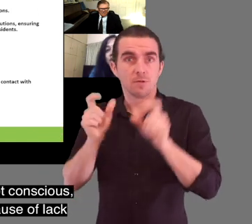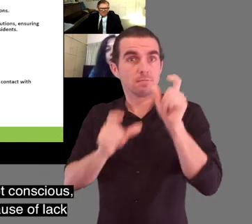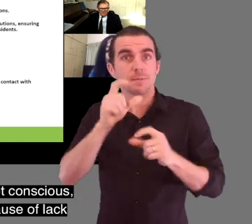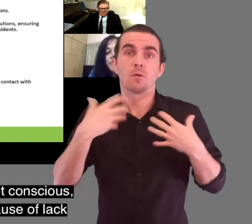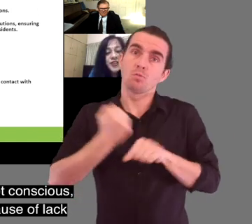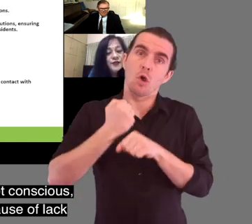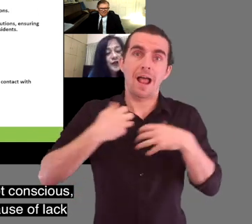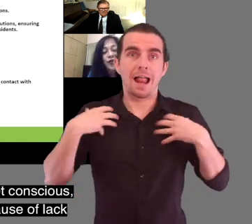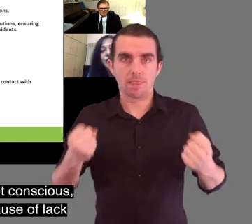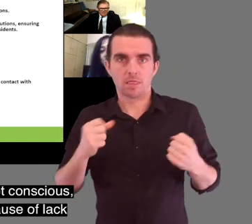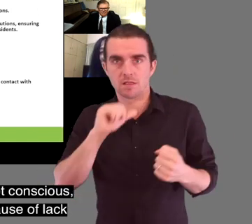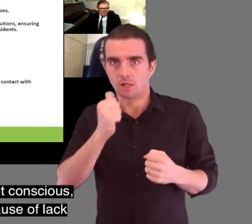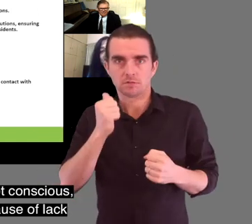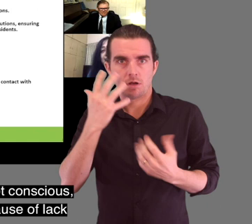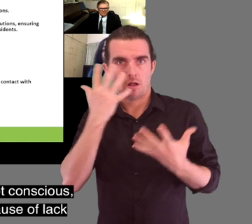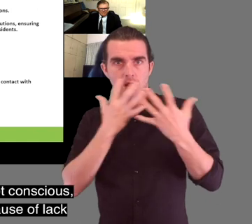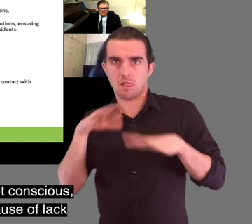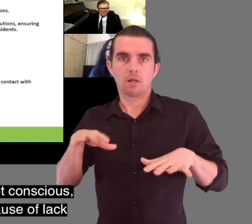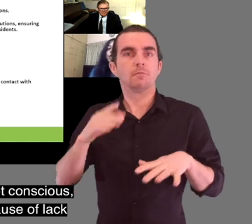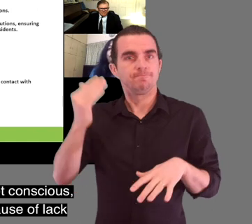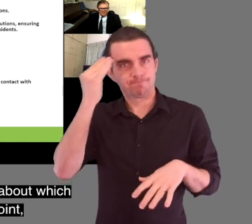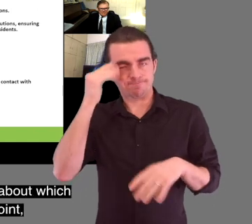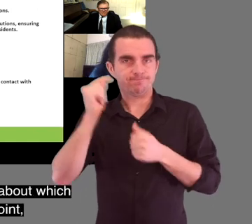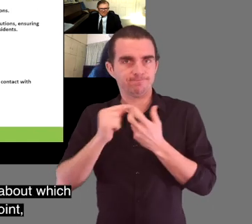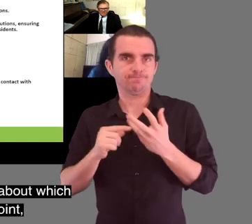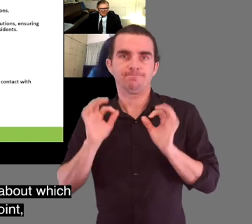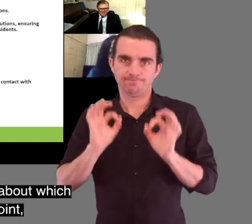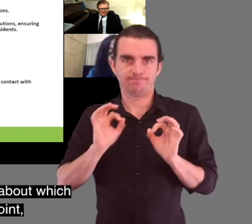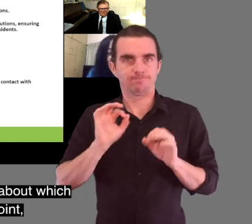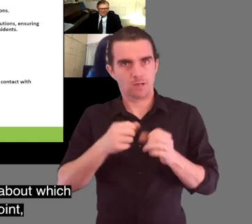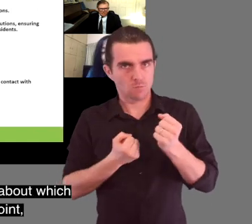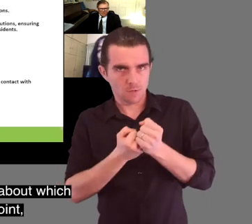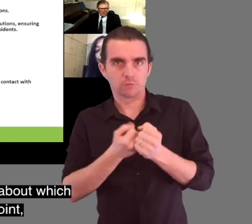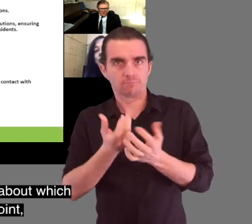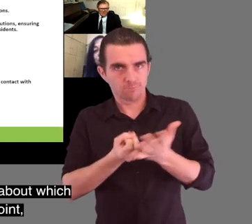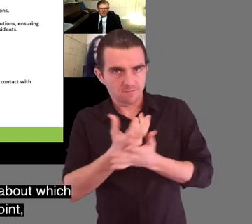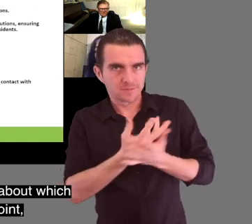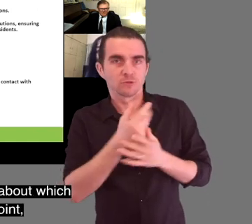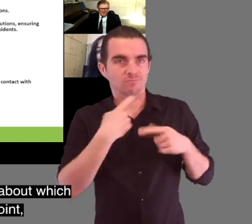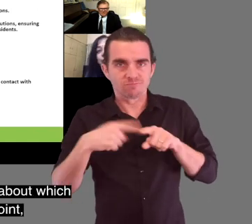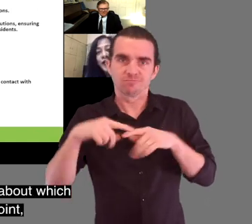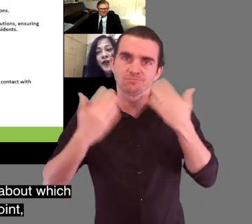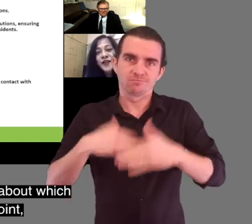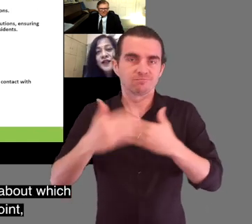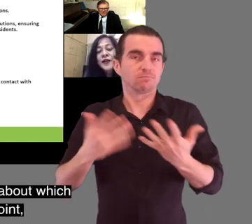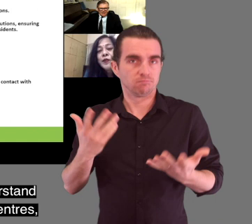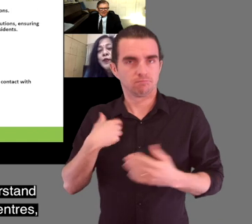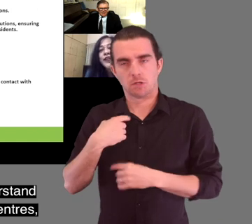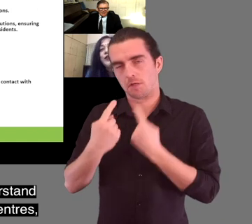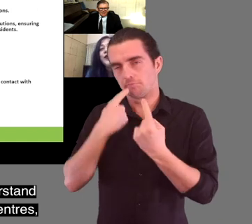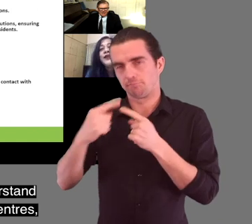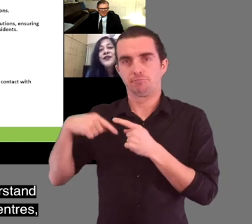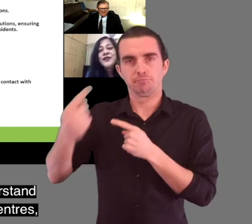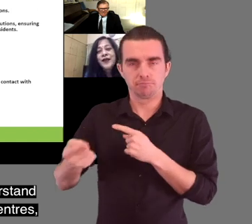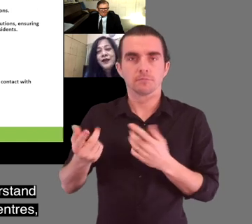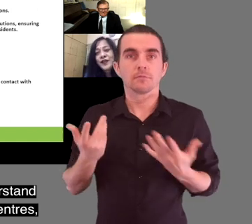not conscious, were not aware, and because of lack of accessible information, about which I talk in the next point, people did